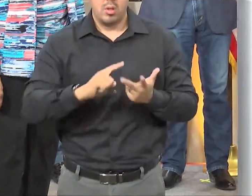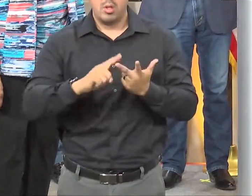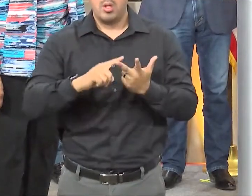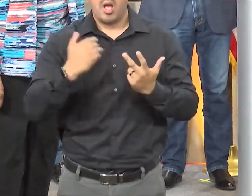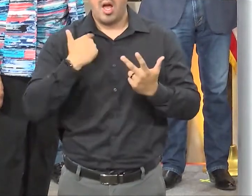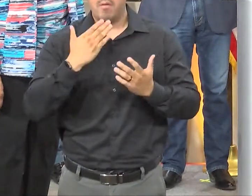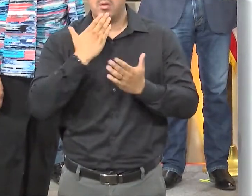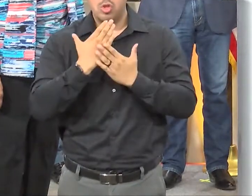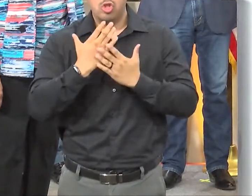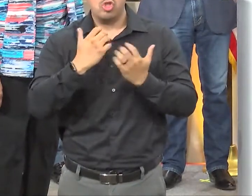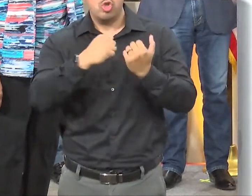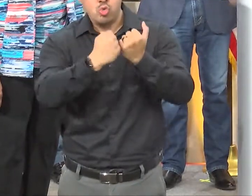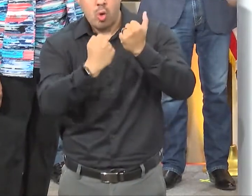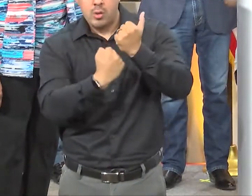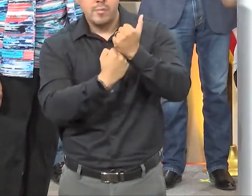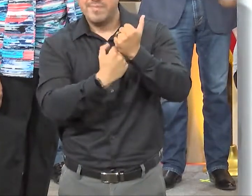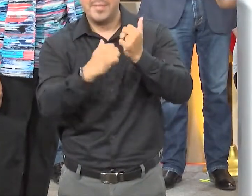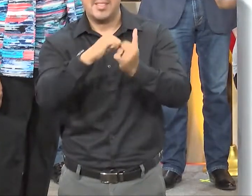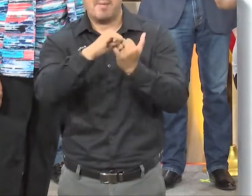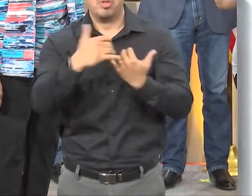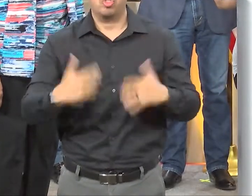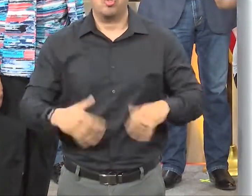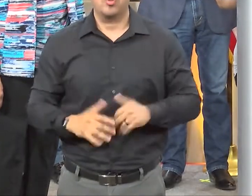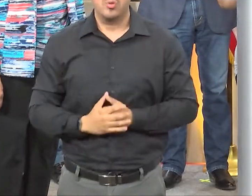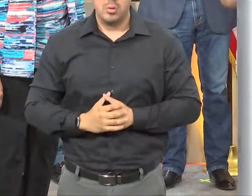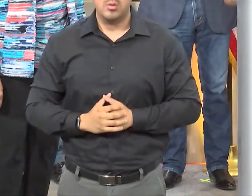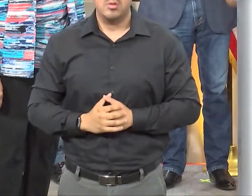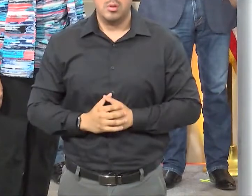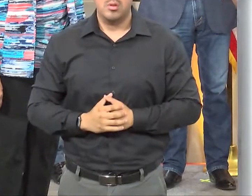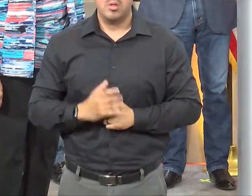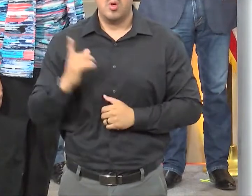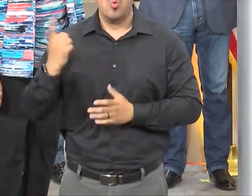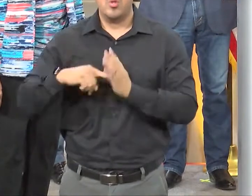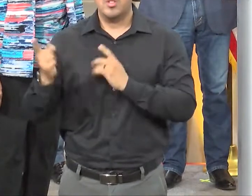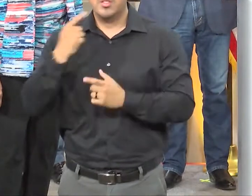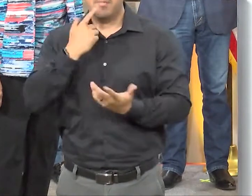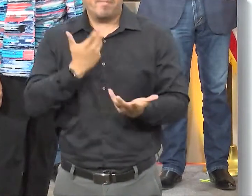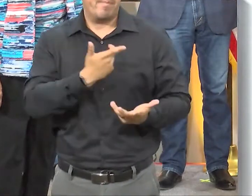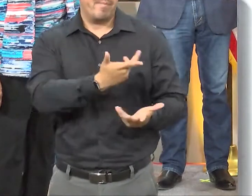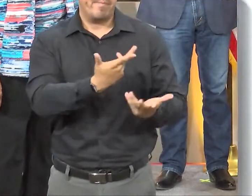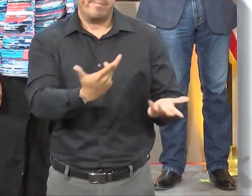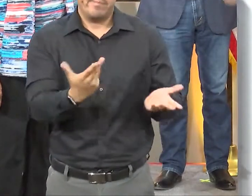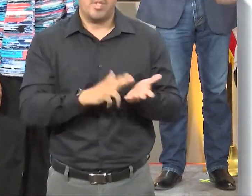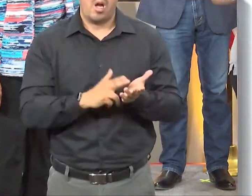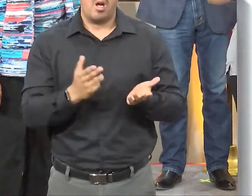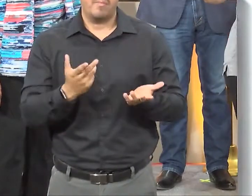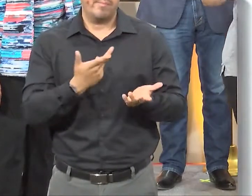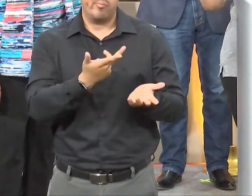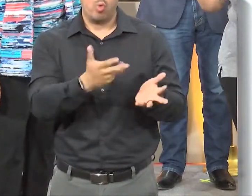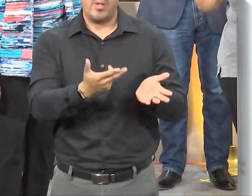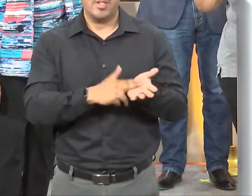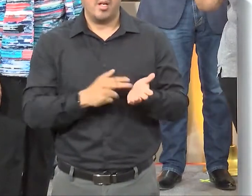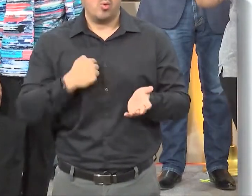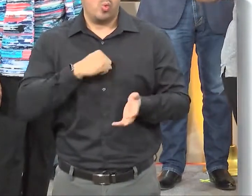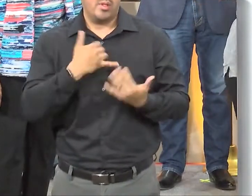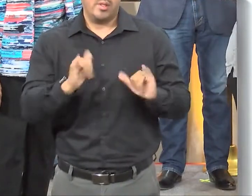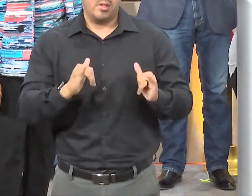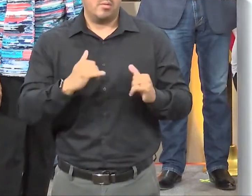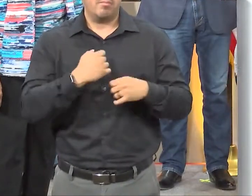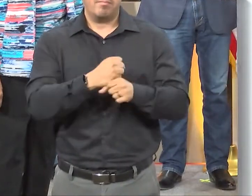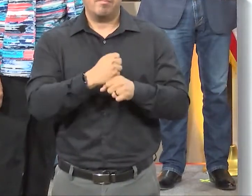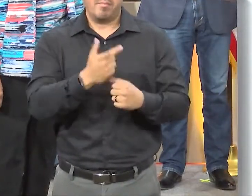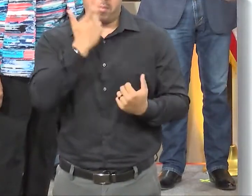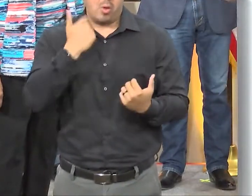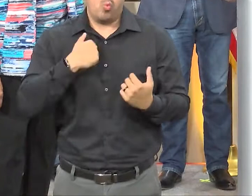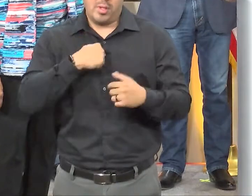damage. And the best they can say is, yeah, but you signed a contract and we still want to build it, because we